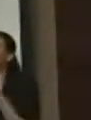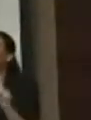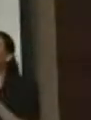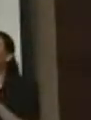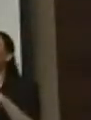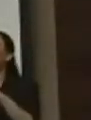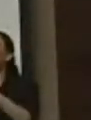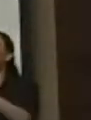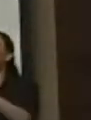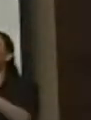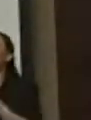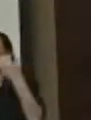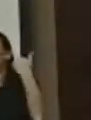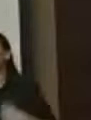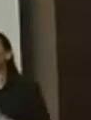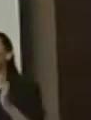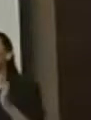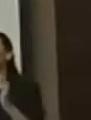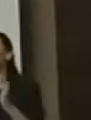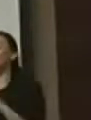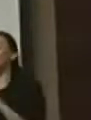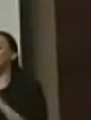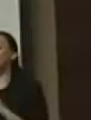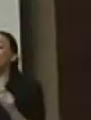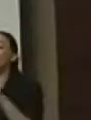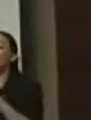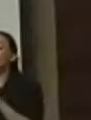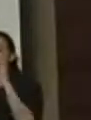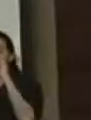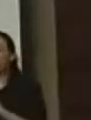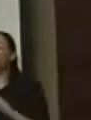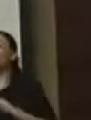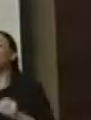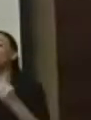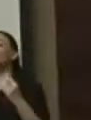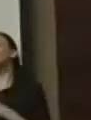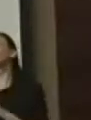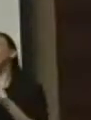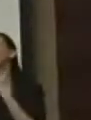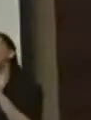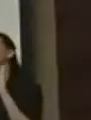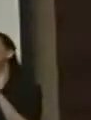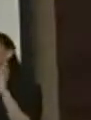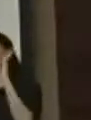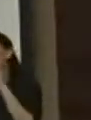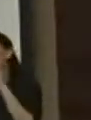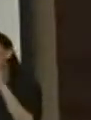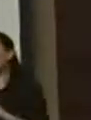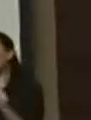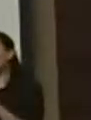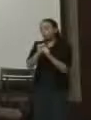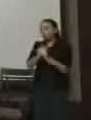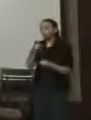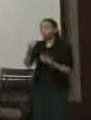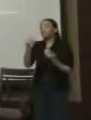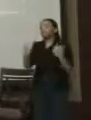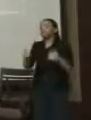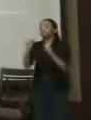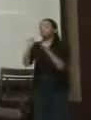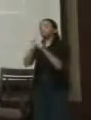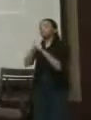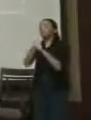the area of human development with specialization in social policy. Currently, she has been executing regional